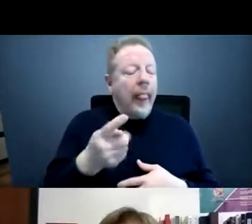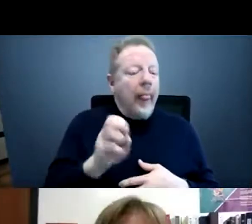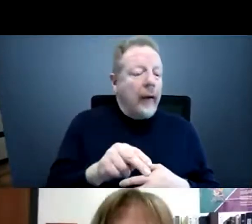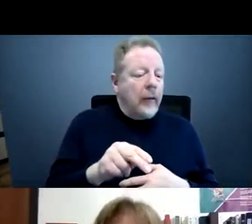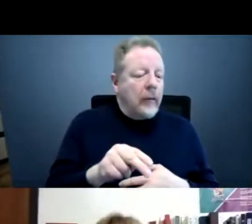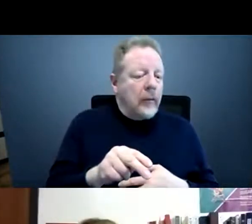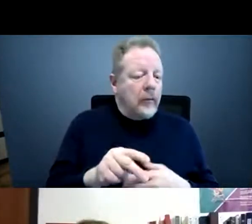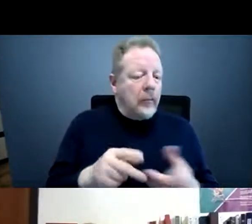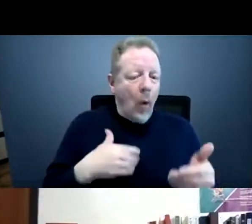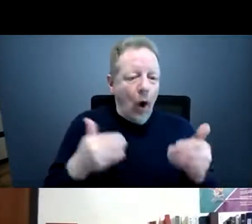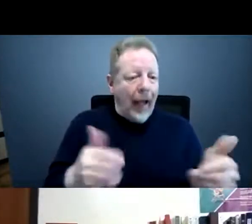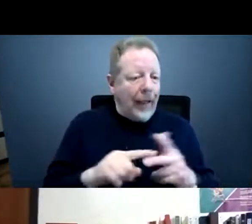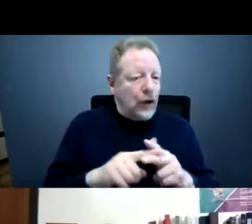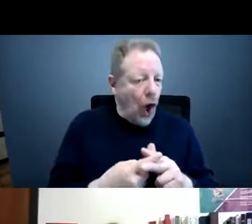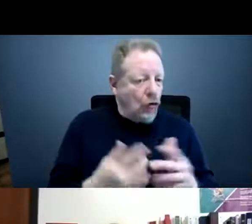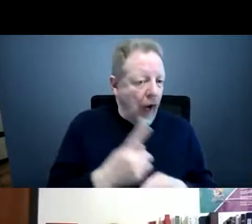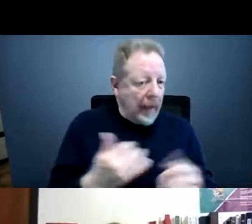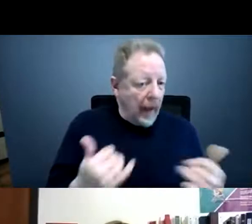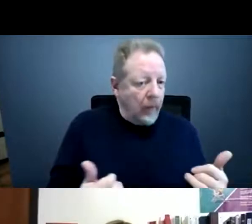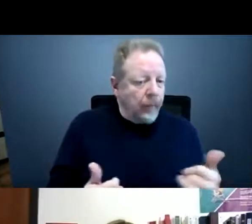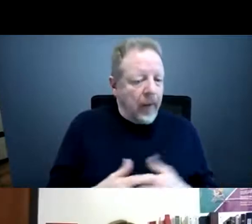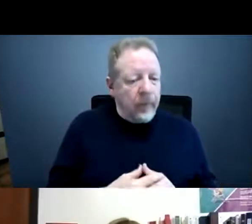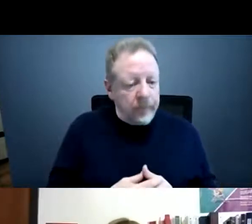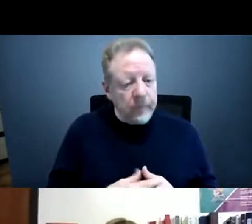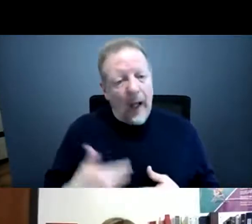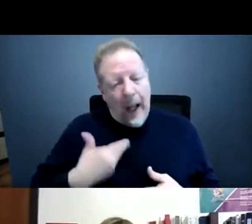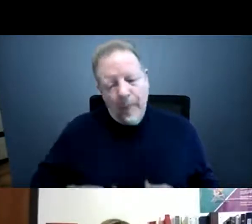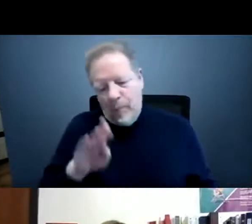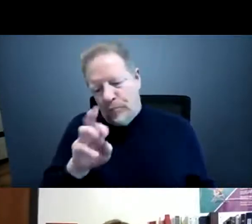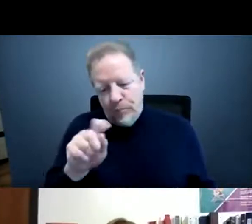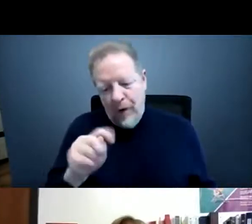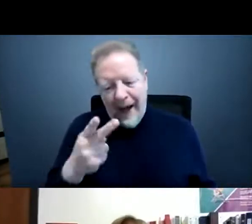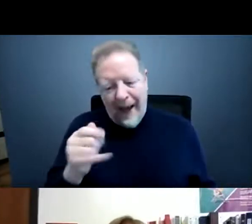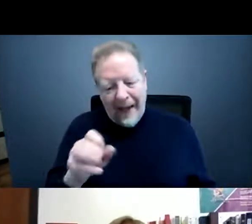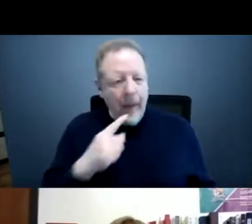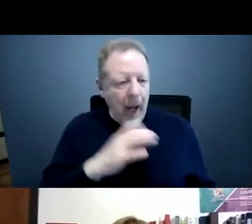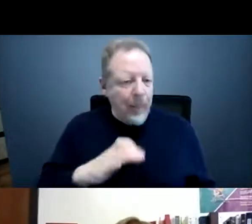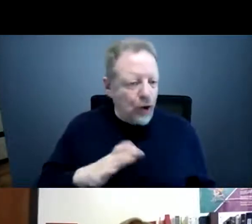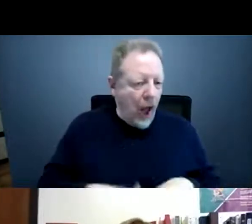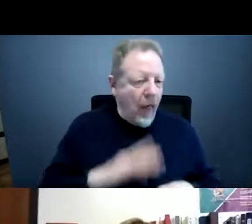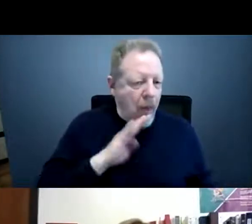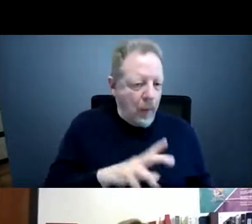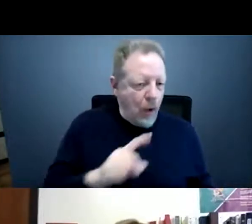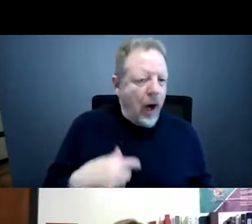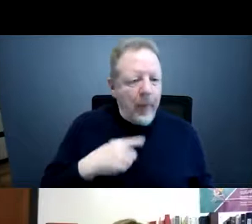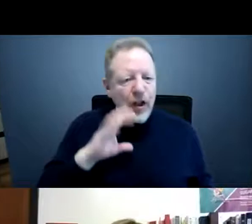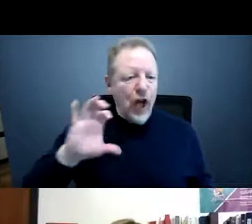go ahead and get started. I'm Brett Hayes. I'm a commissioner on the board, and I am the chairperson for the healthcare